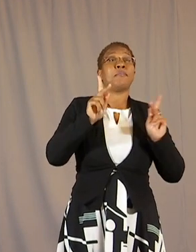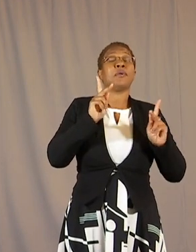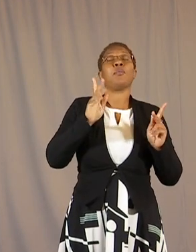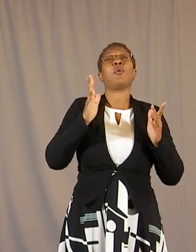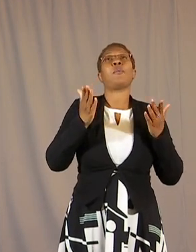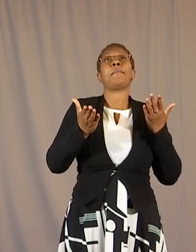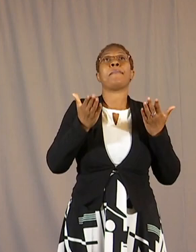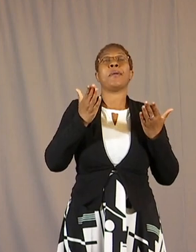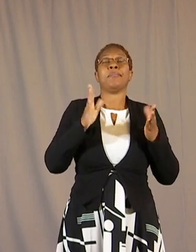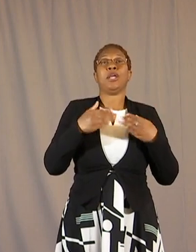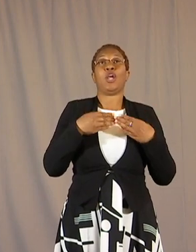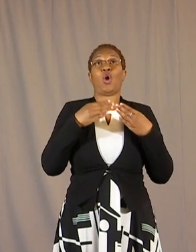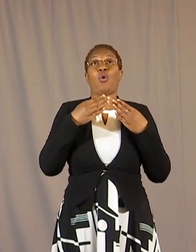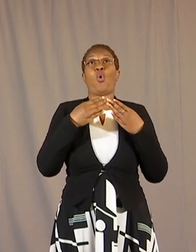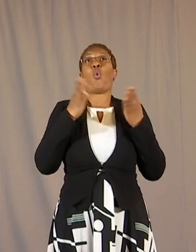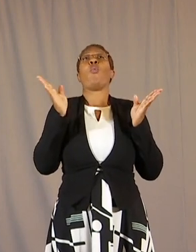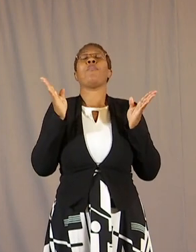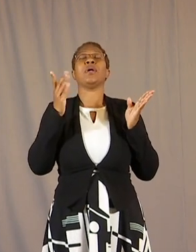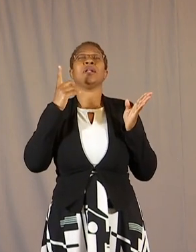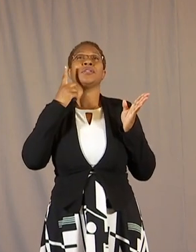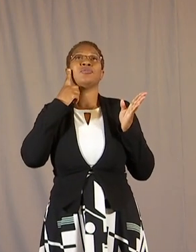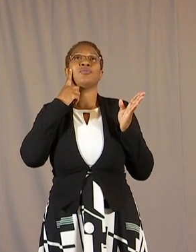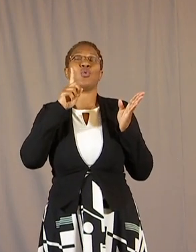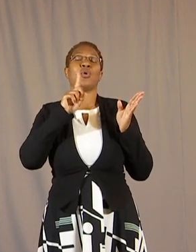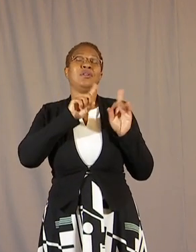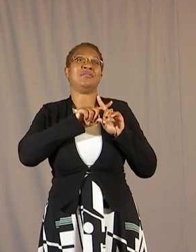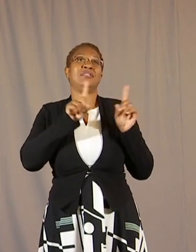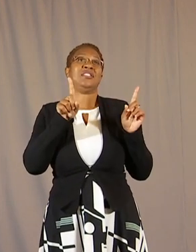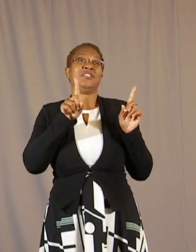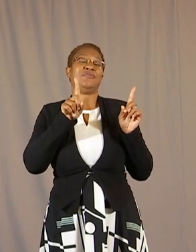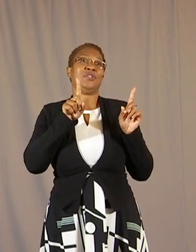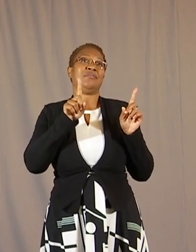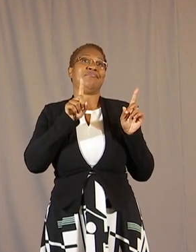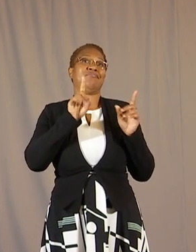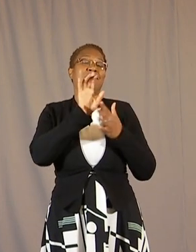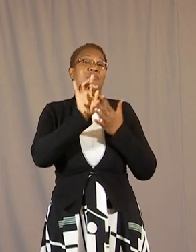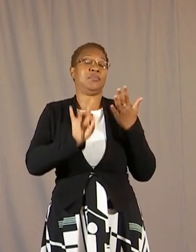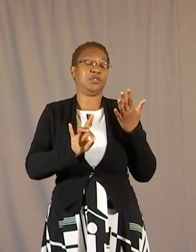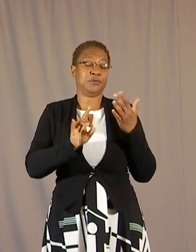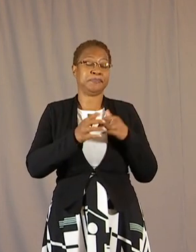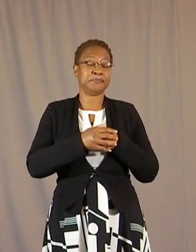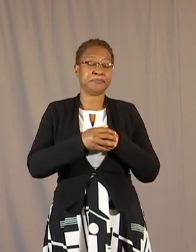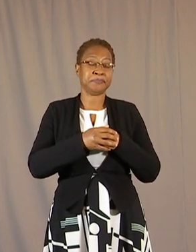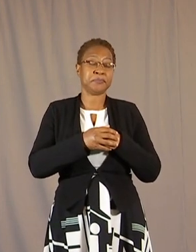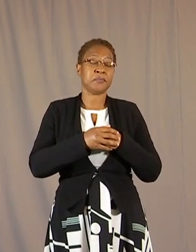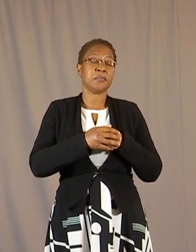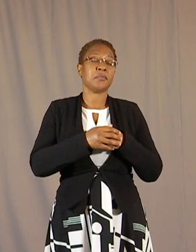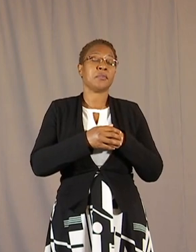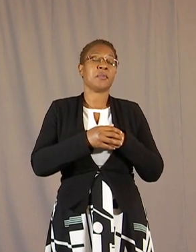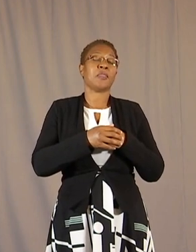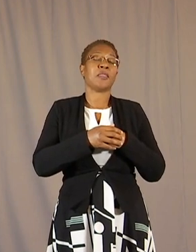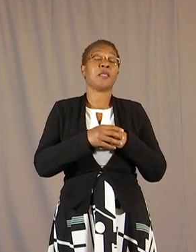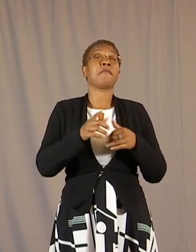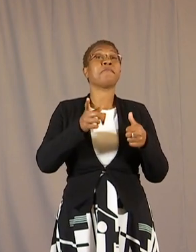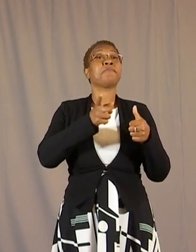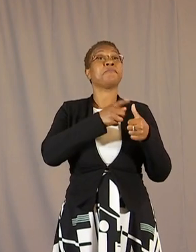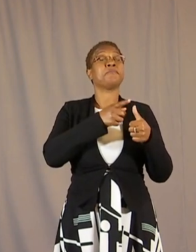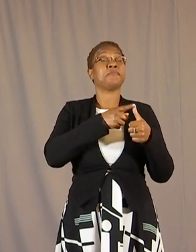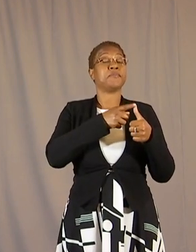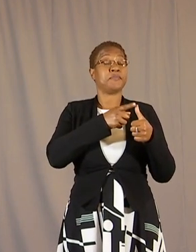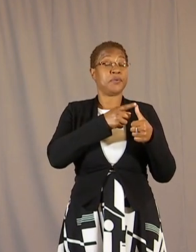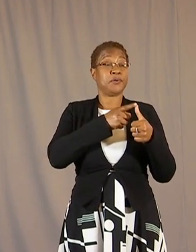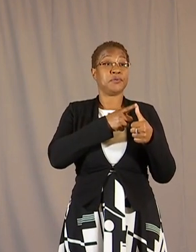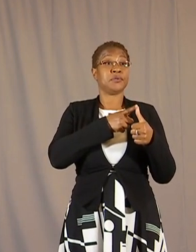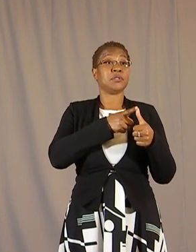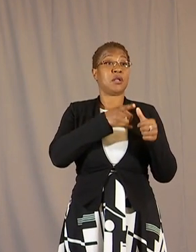responses. So I would think that the first and foremost for an individual to go to their trusted